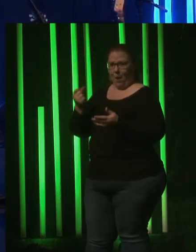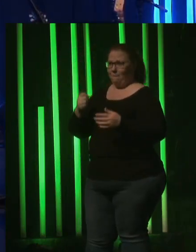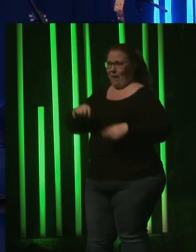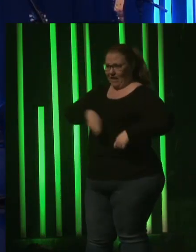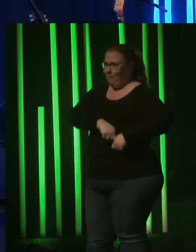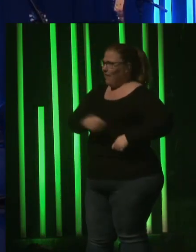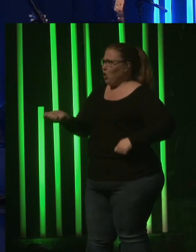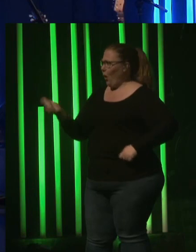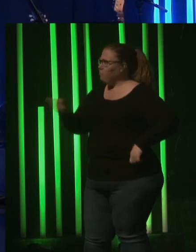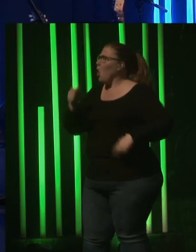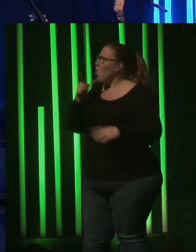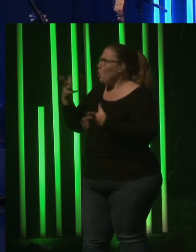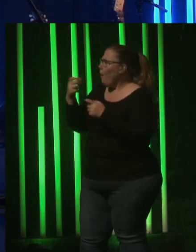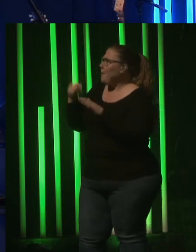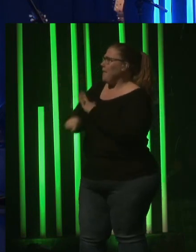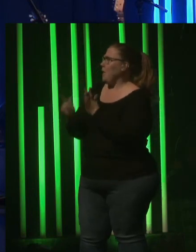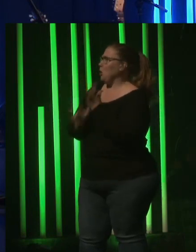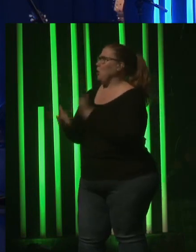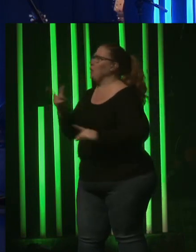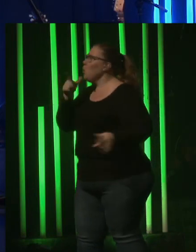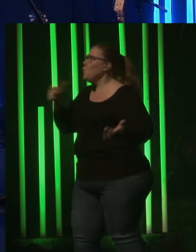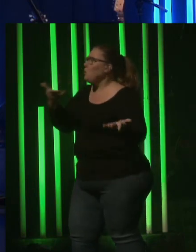Jesus? But that's not this.